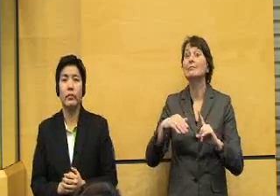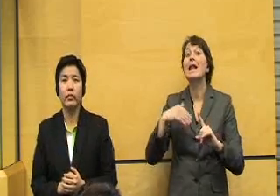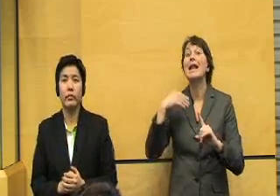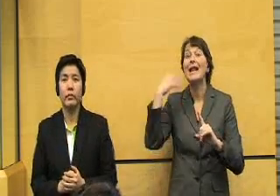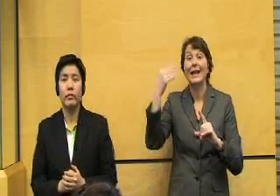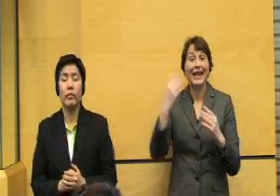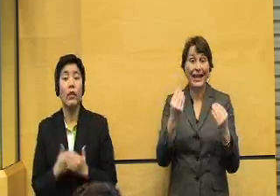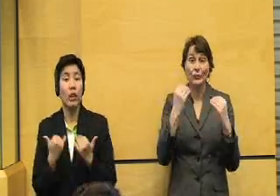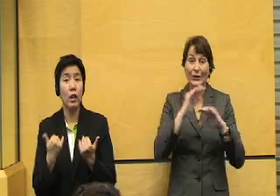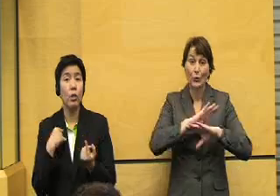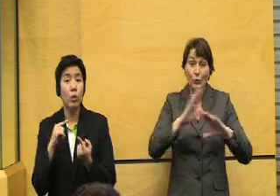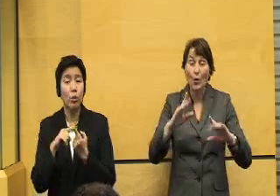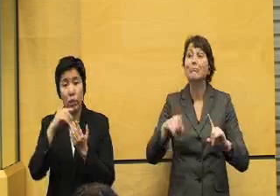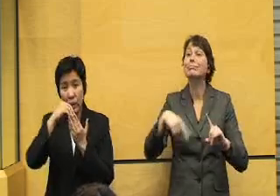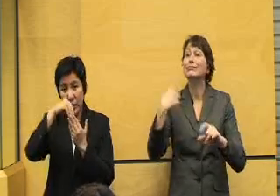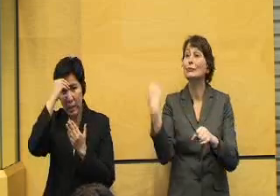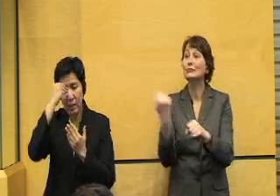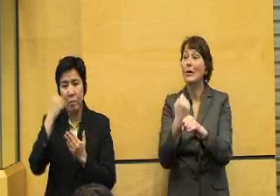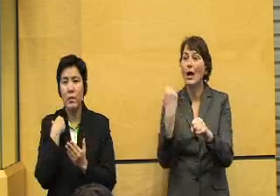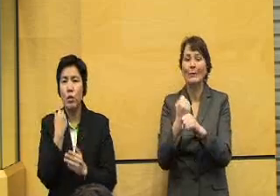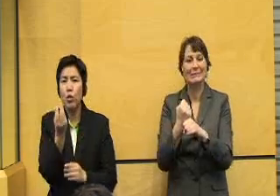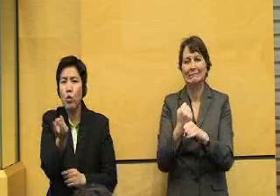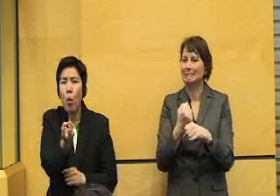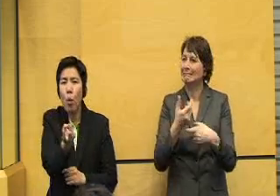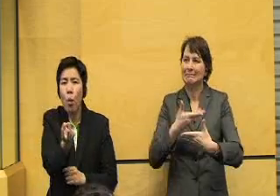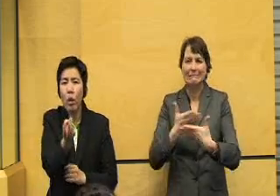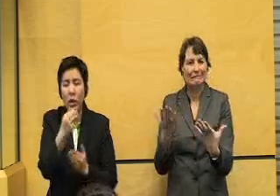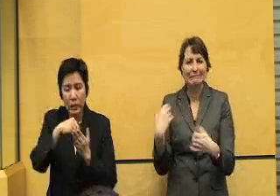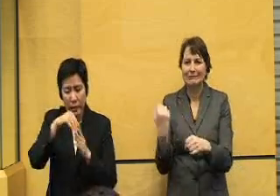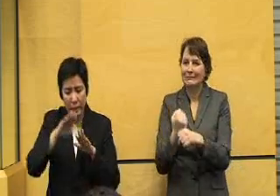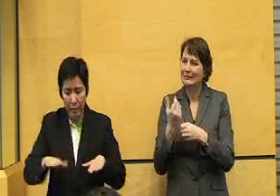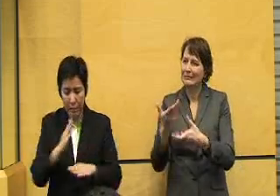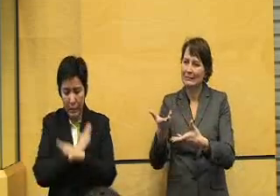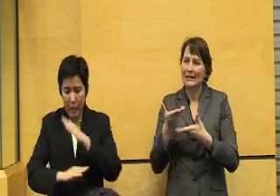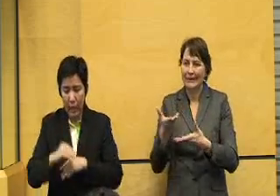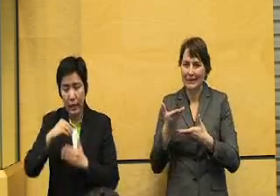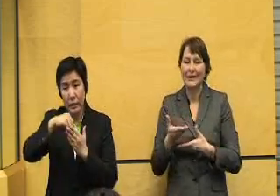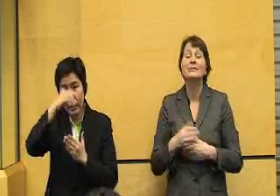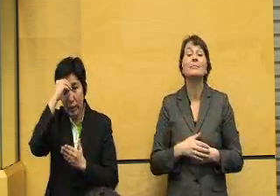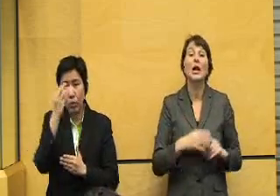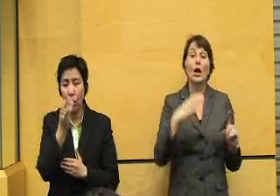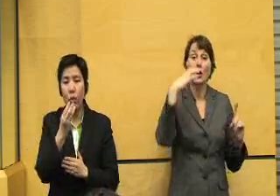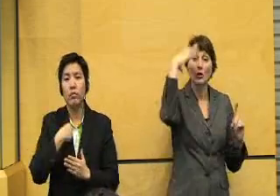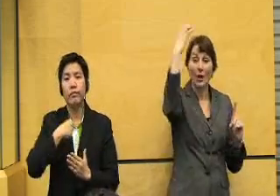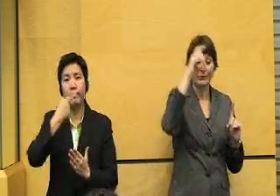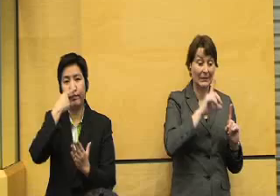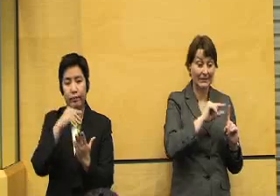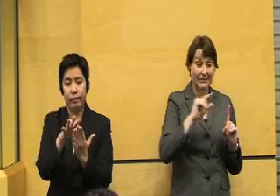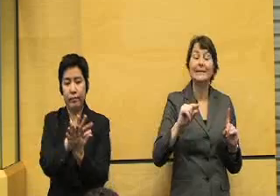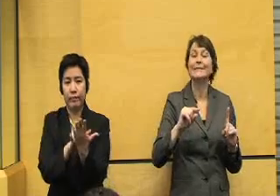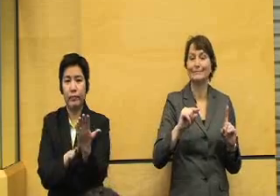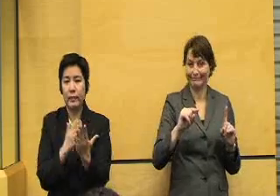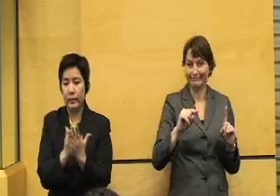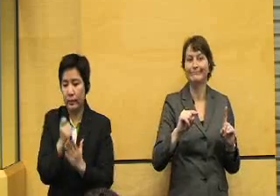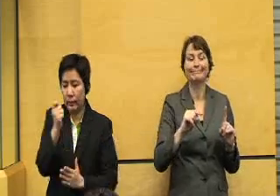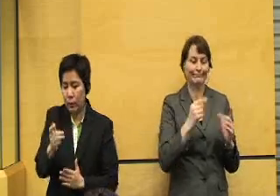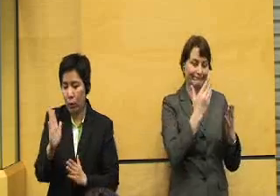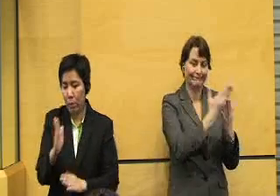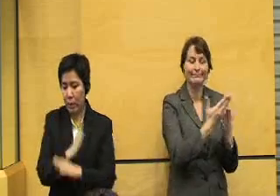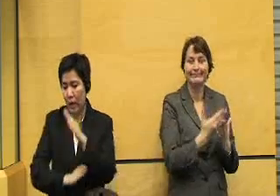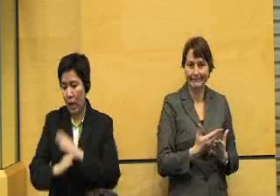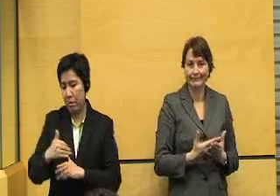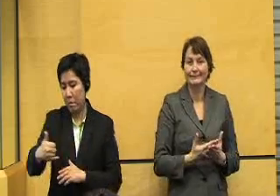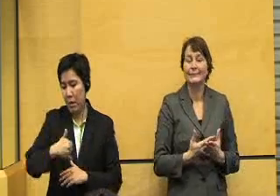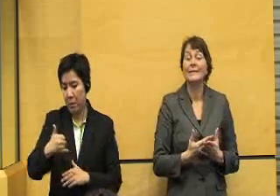entered into the workforce. Government statistics reconfirm this. We found that as